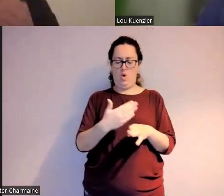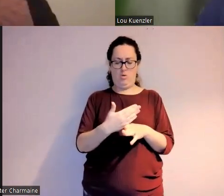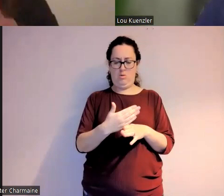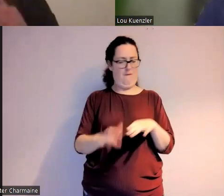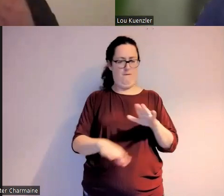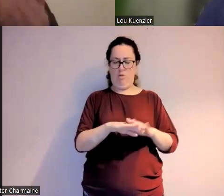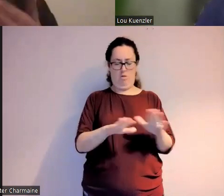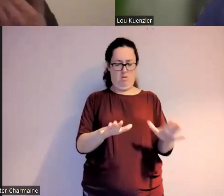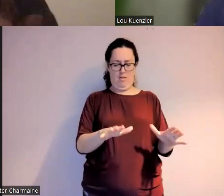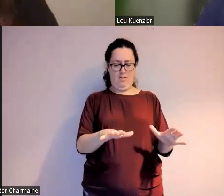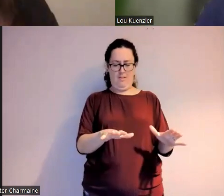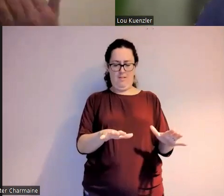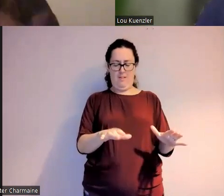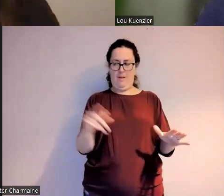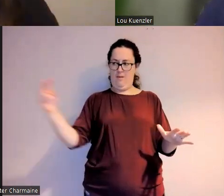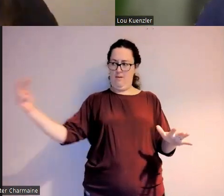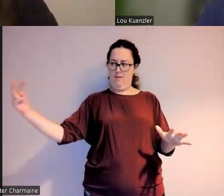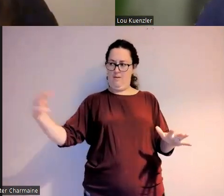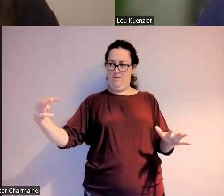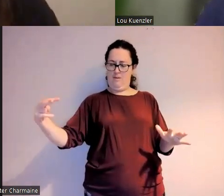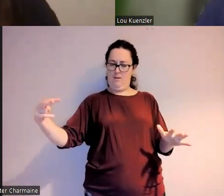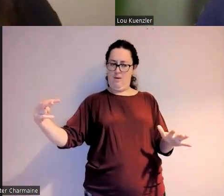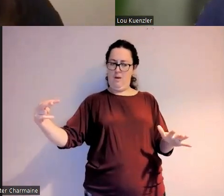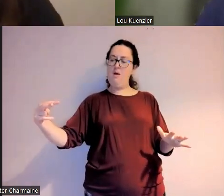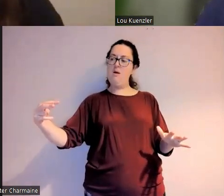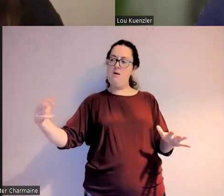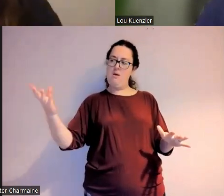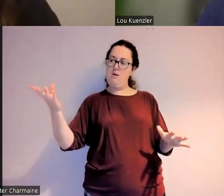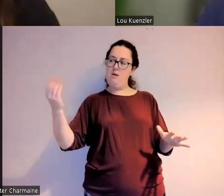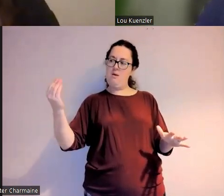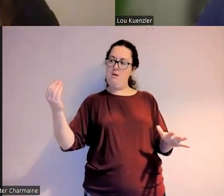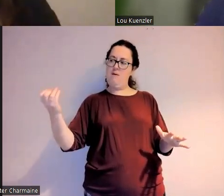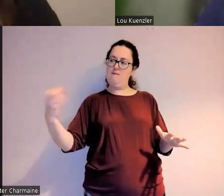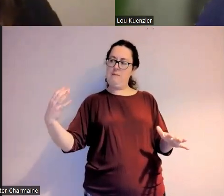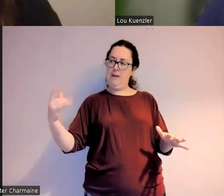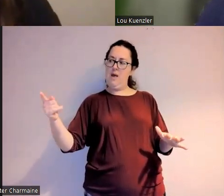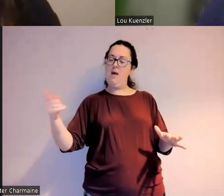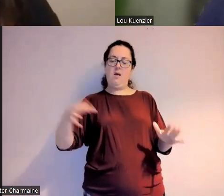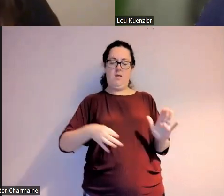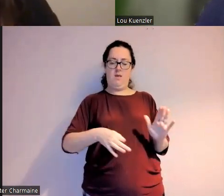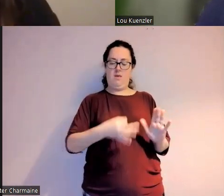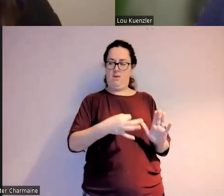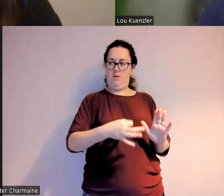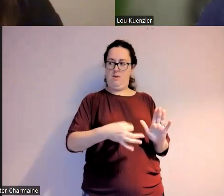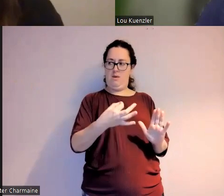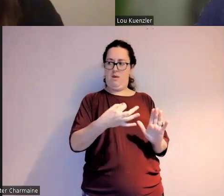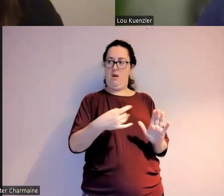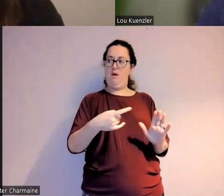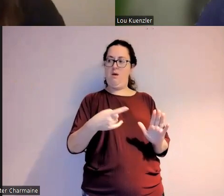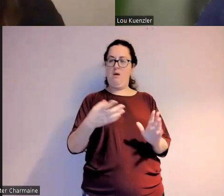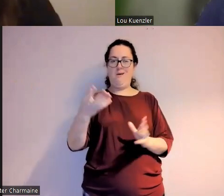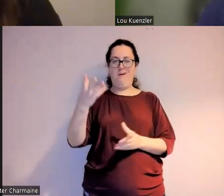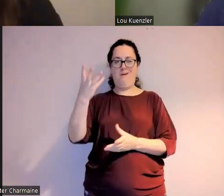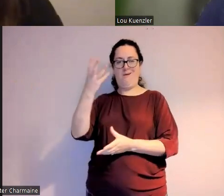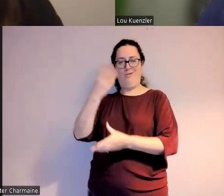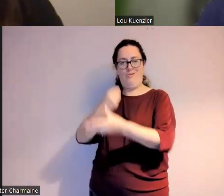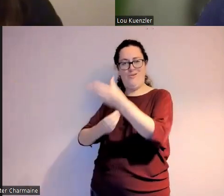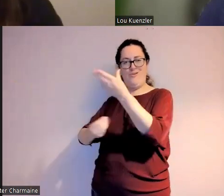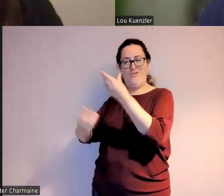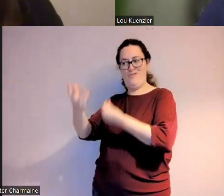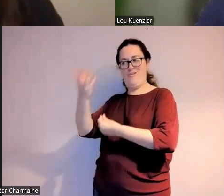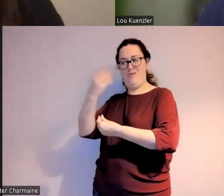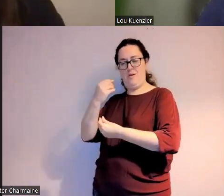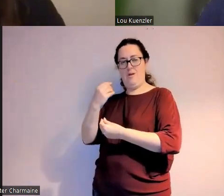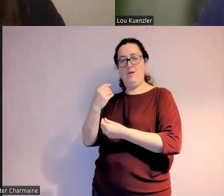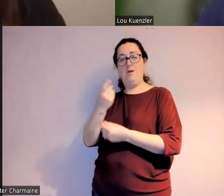people do, and you listen and you try and improve it, and sort of learn how to do it. It's yeah, some of my closest